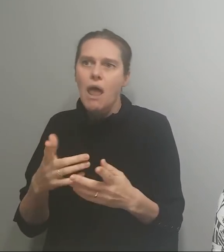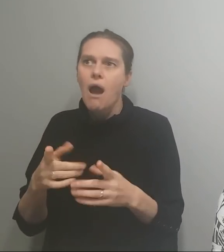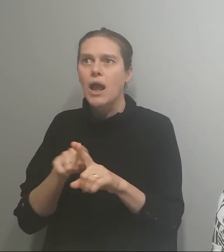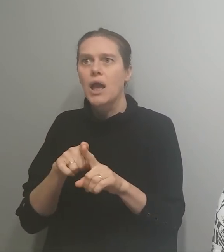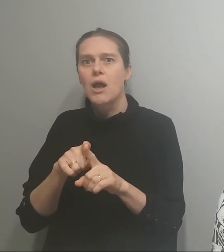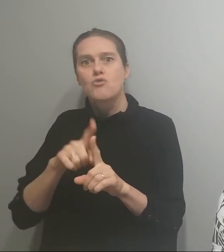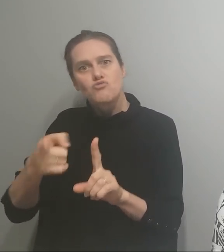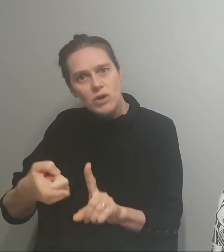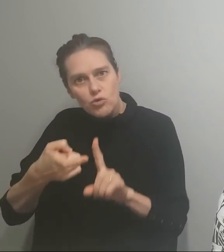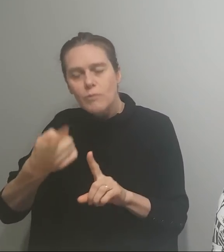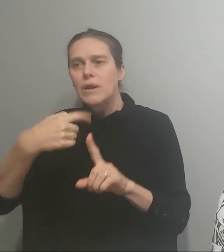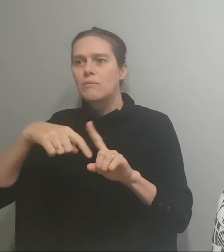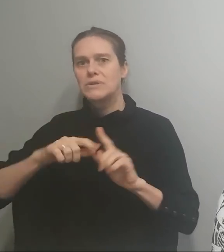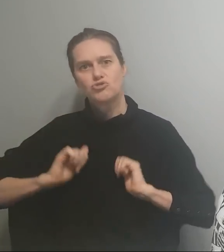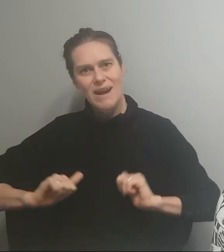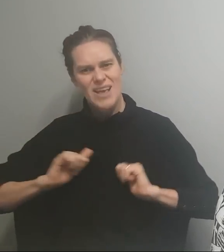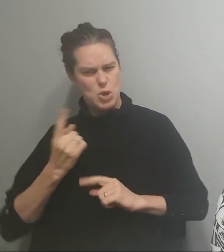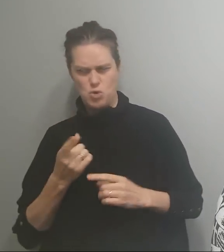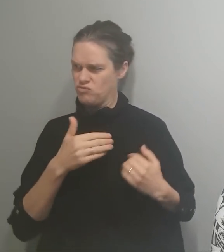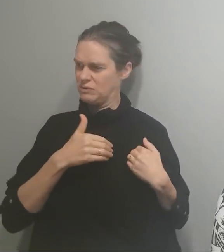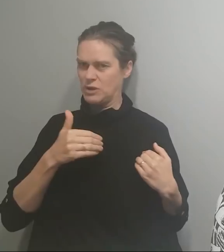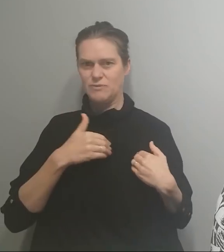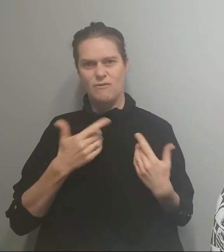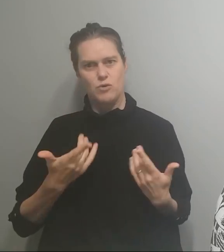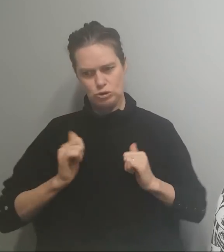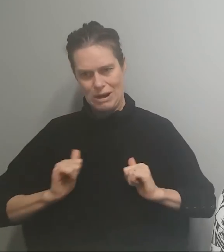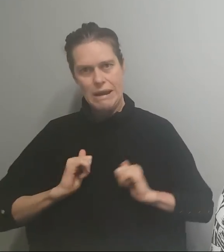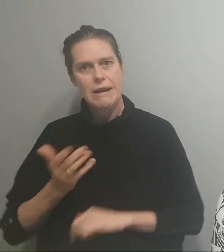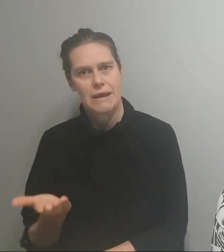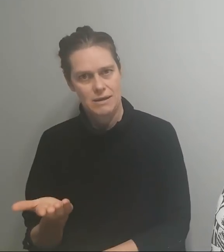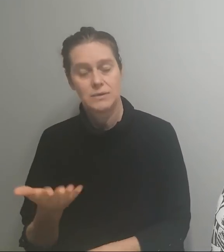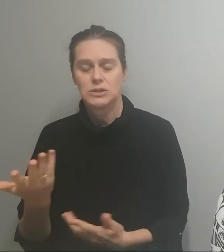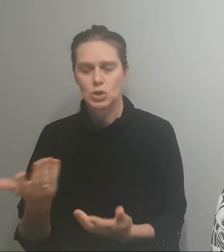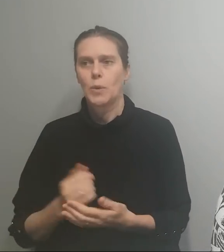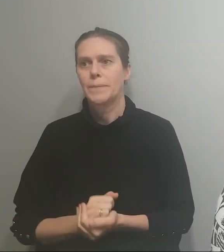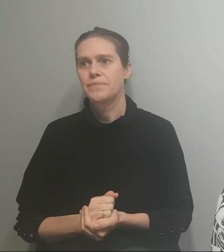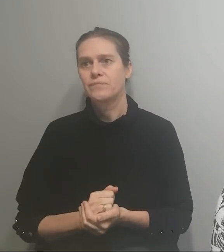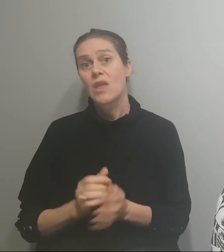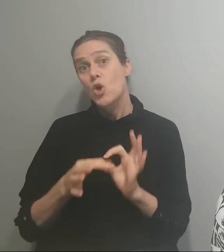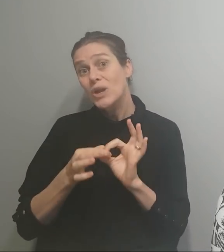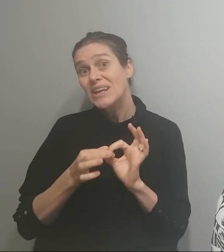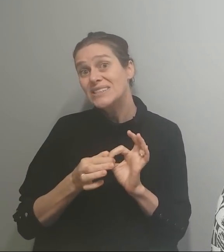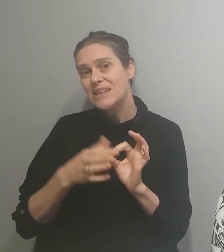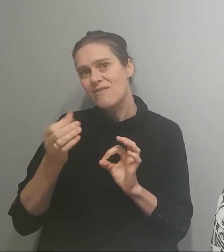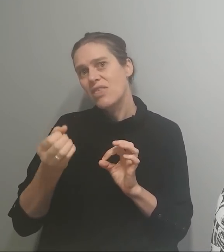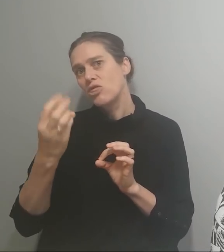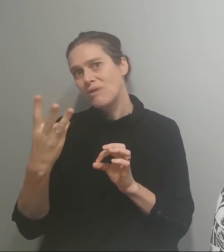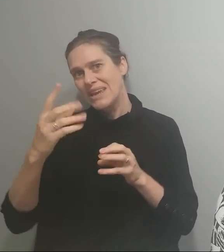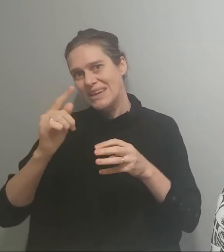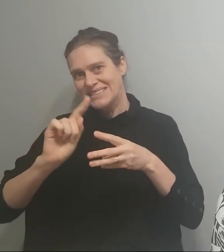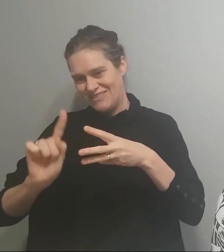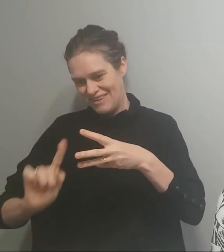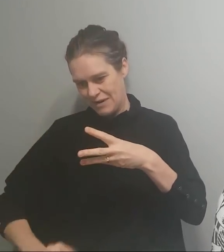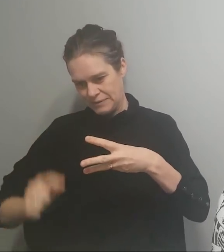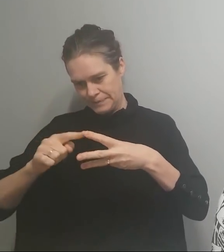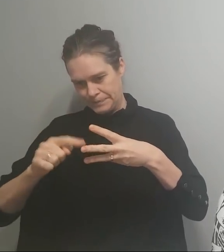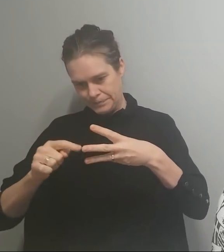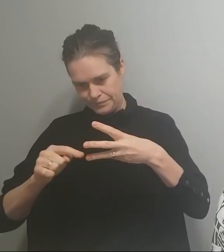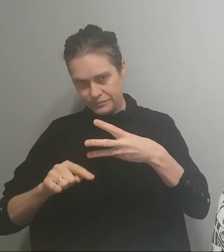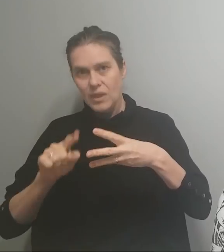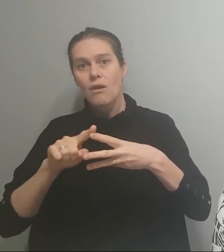will undertake this? So with connectors, there will be 3 types of connectors in the prototype. So there will be